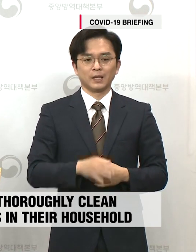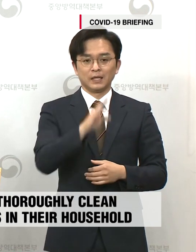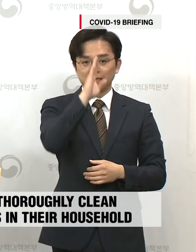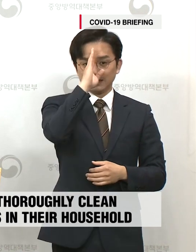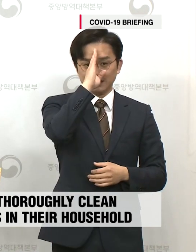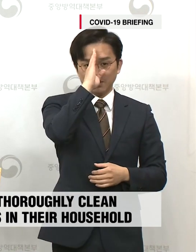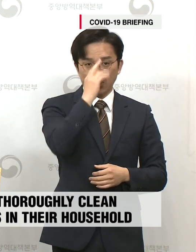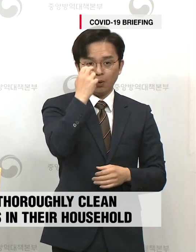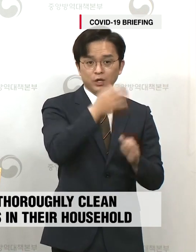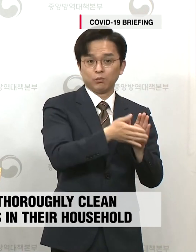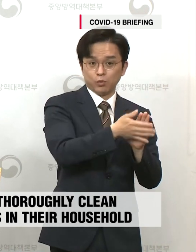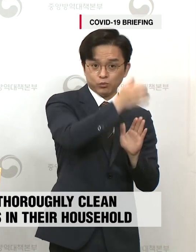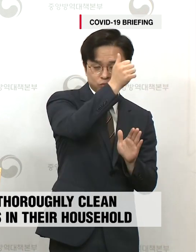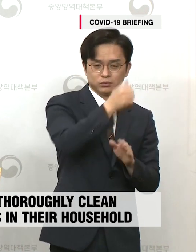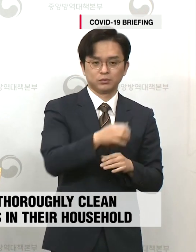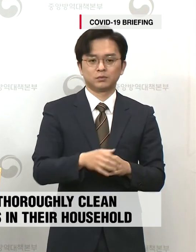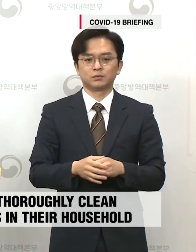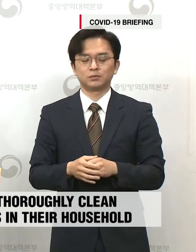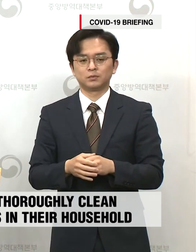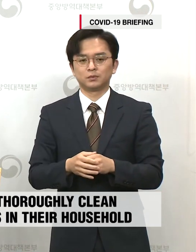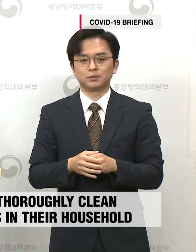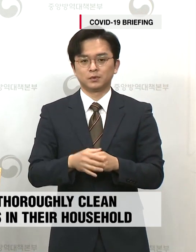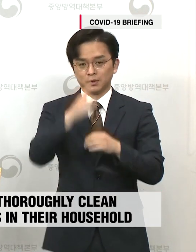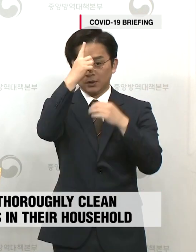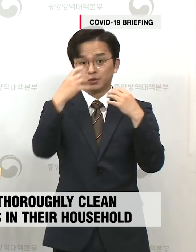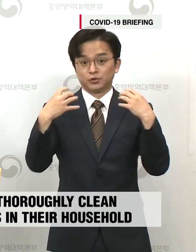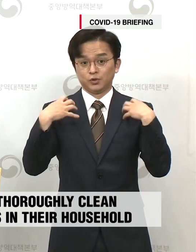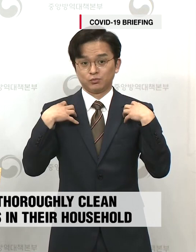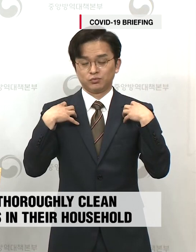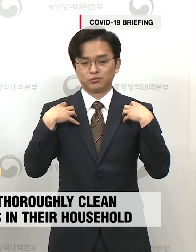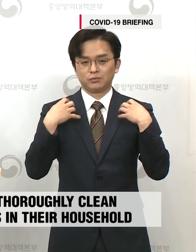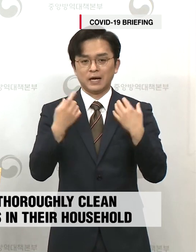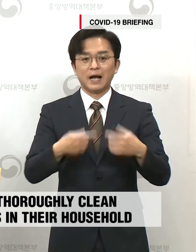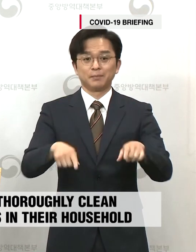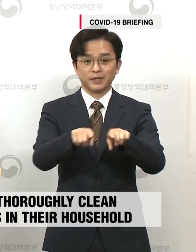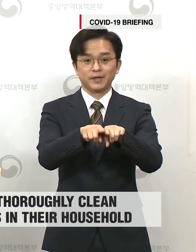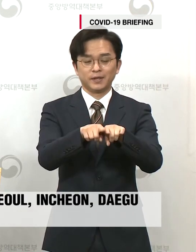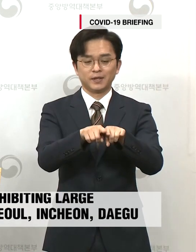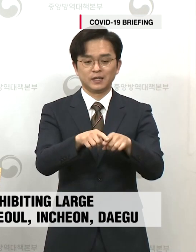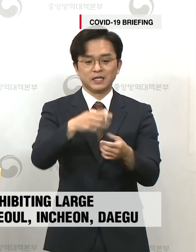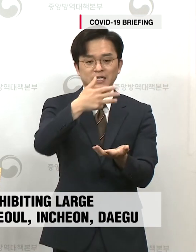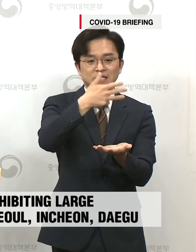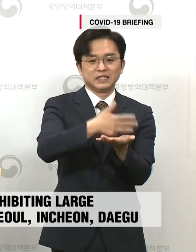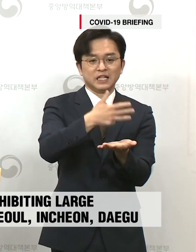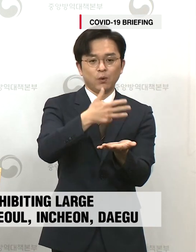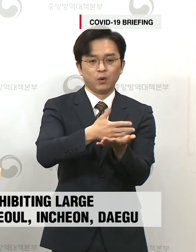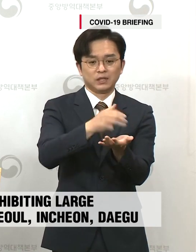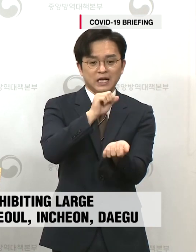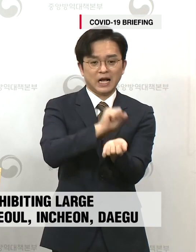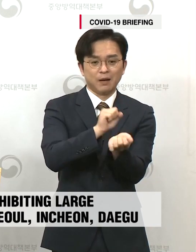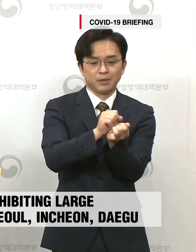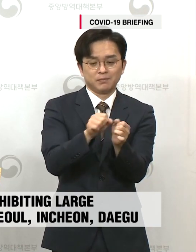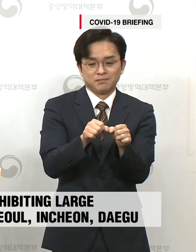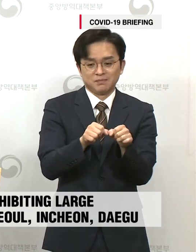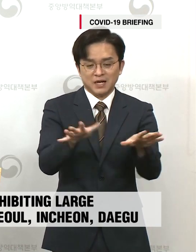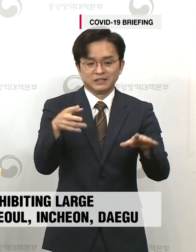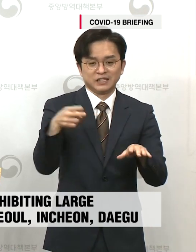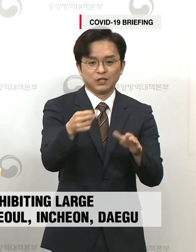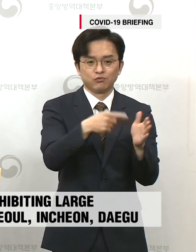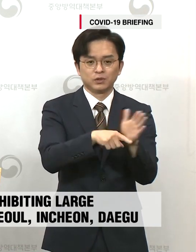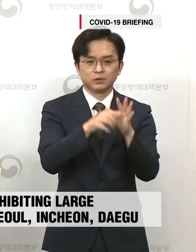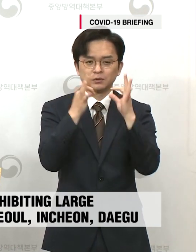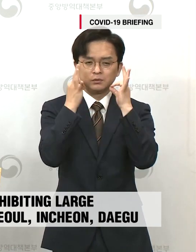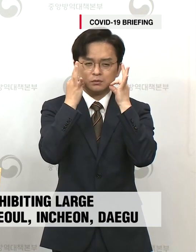And the KSDC, together with the local governments, we are trying to curb the further outbreak of the